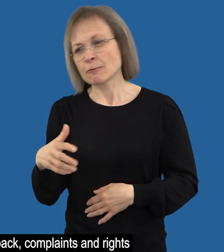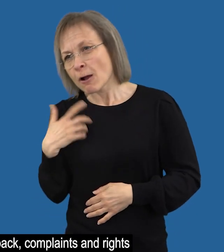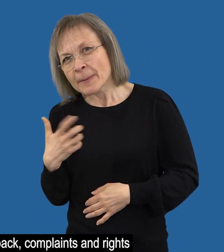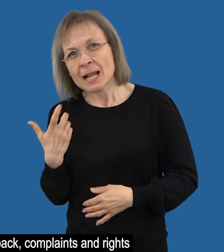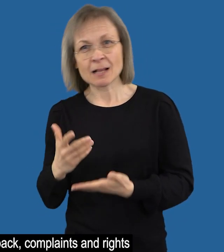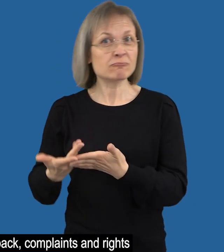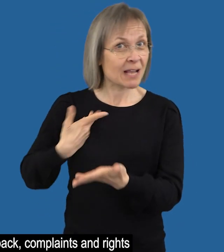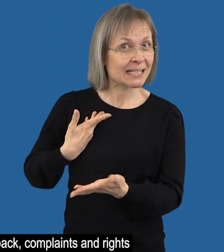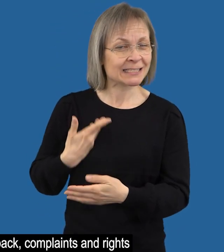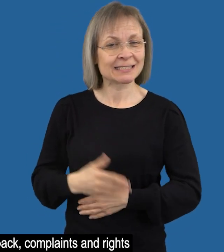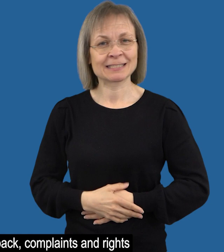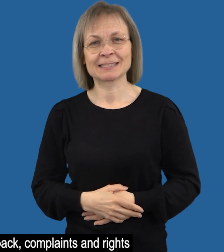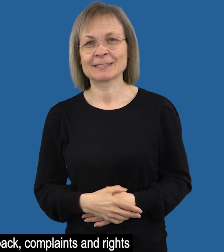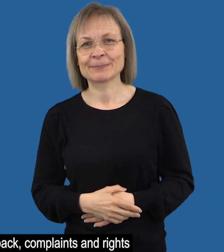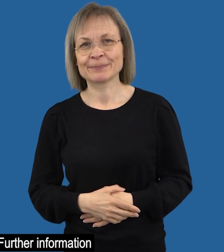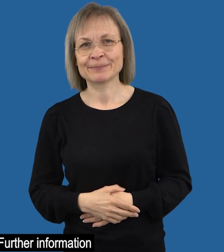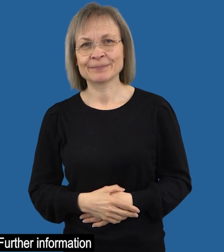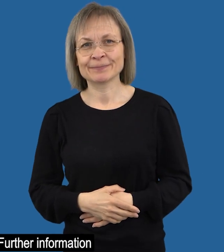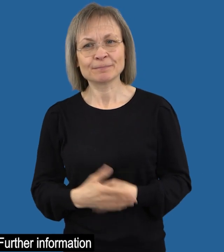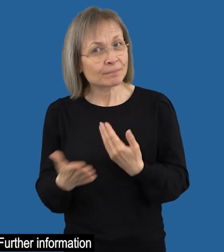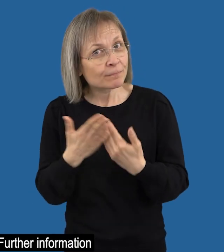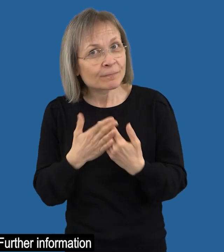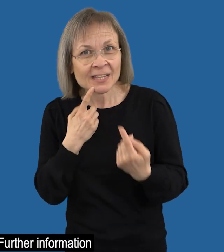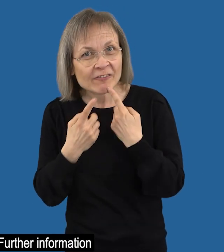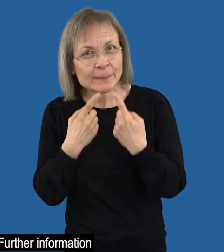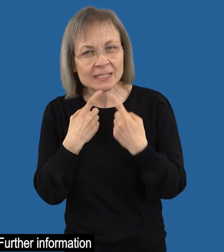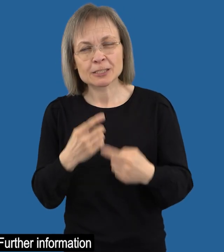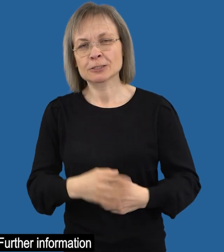and Rights. Further information.